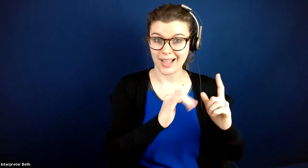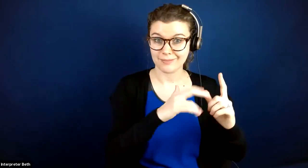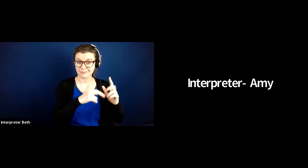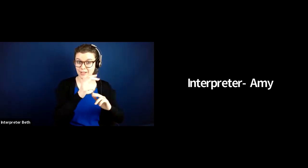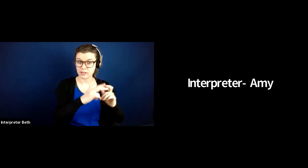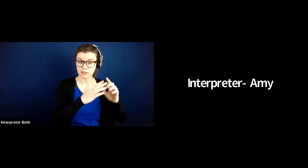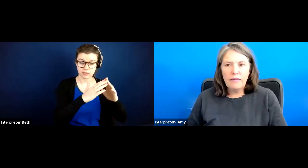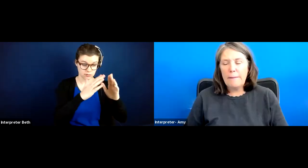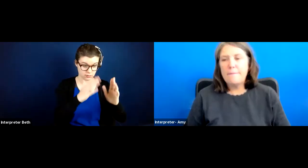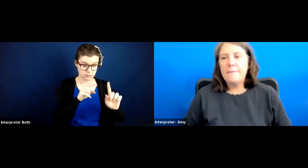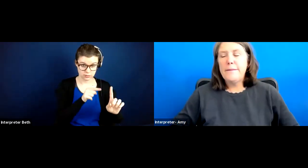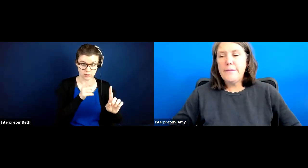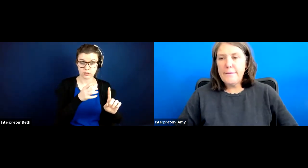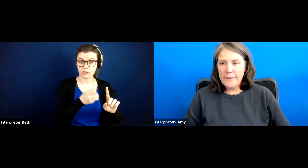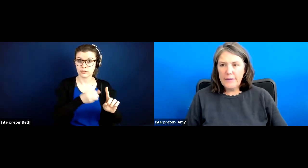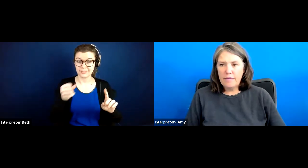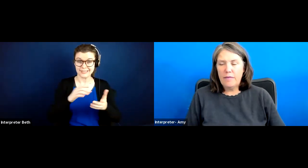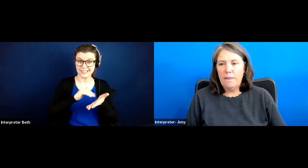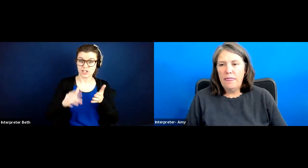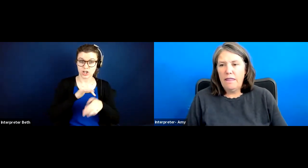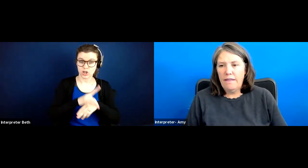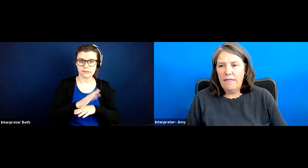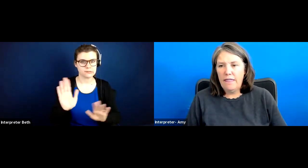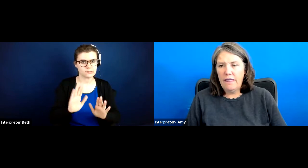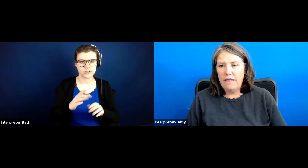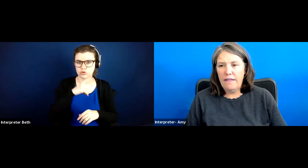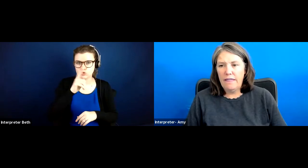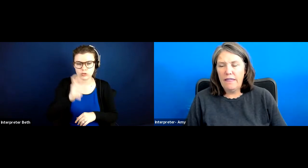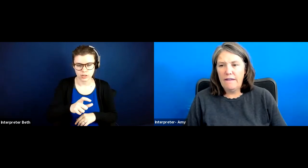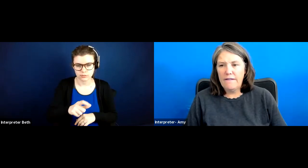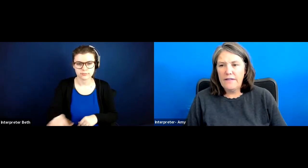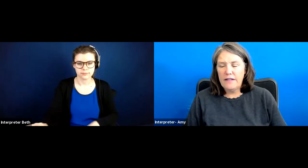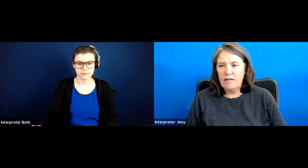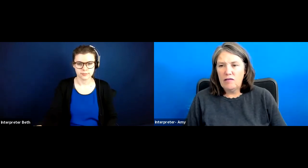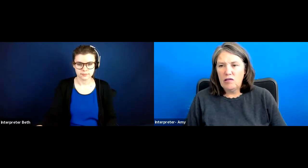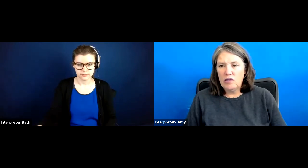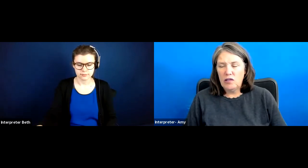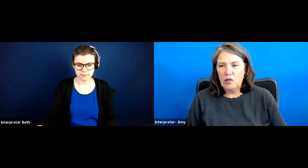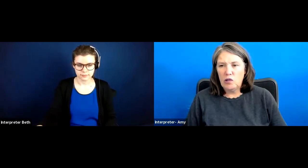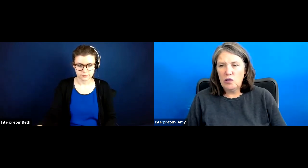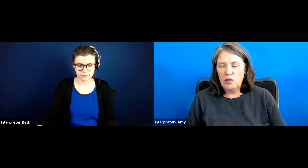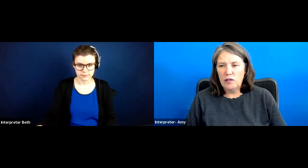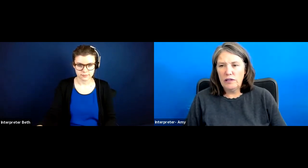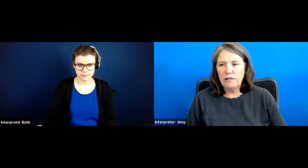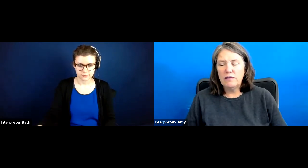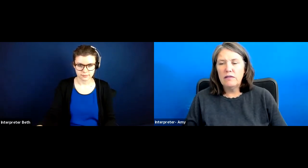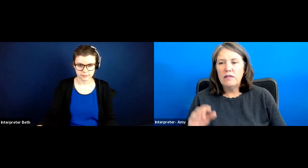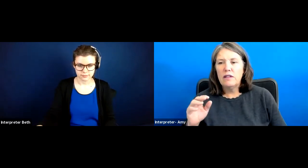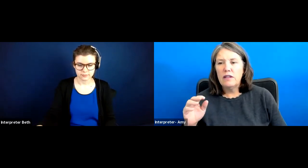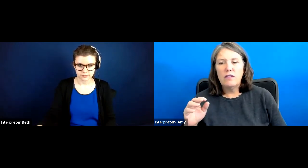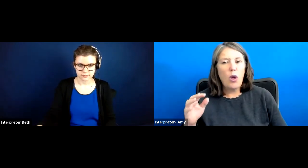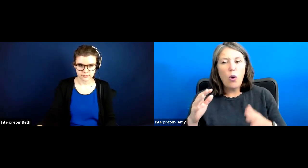no-no. To receive the housing or the net voucher, the consumer cannot discharge early from the